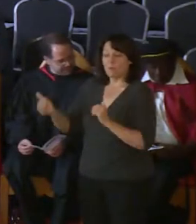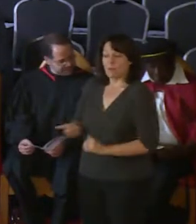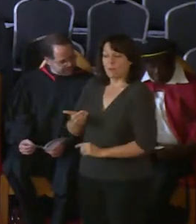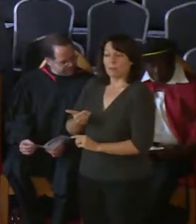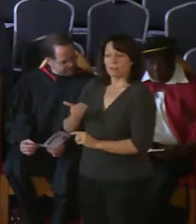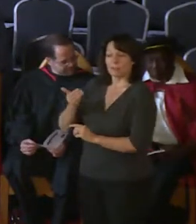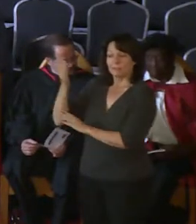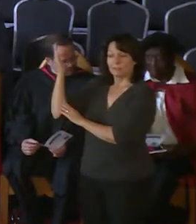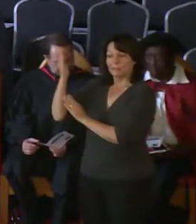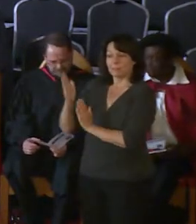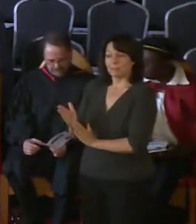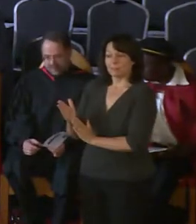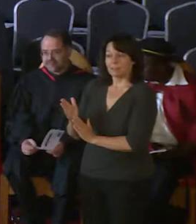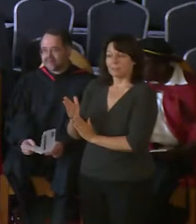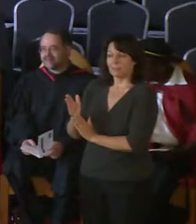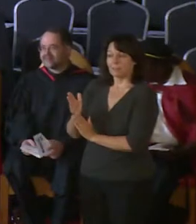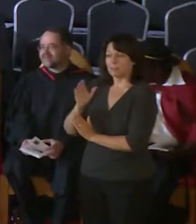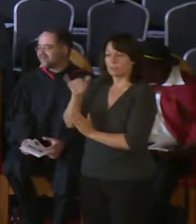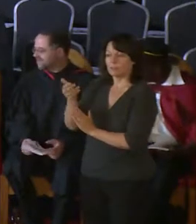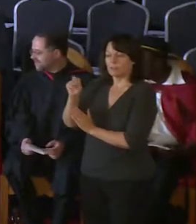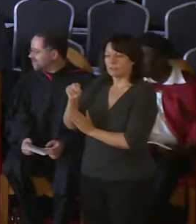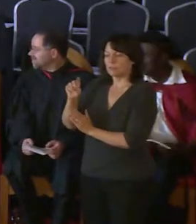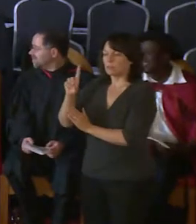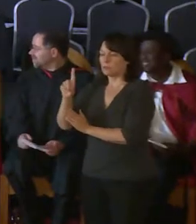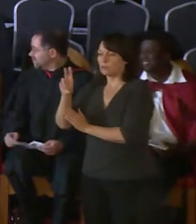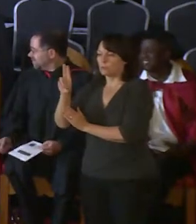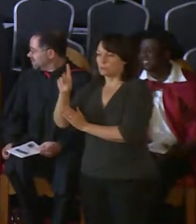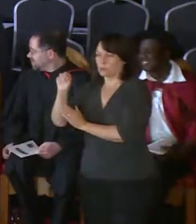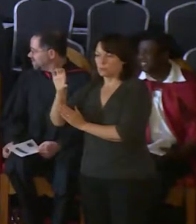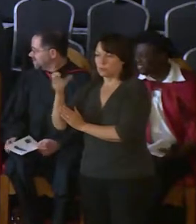speaker, John Dutcher.